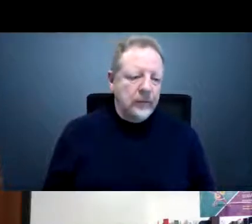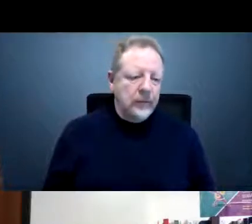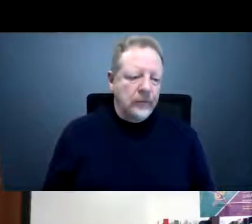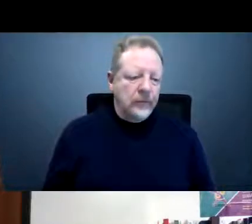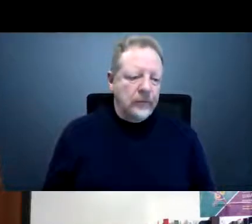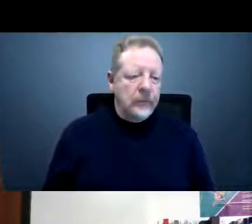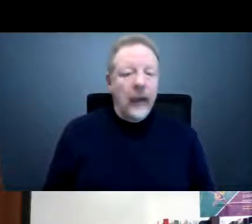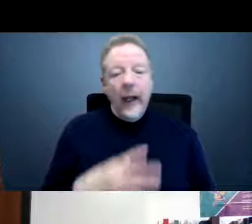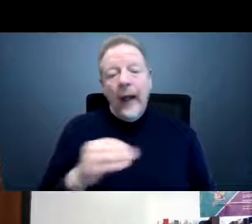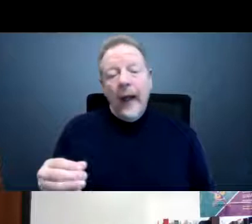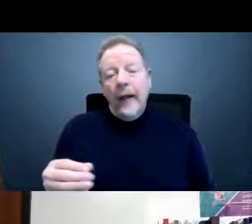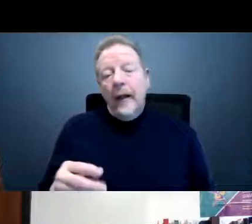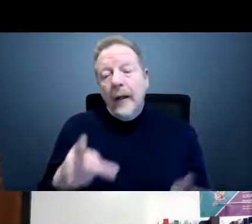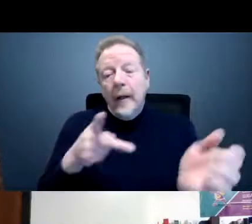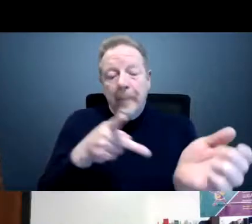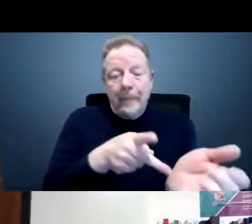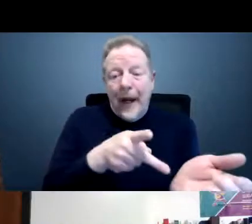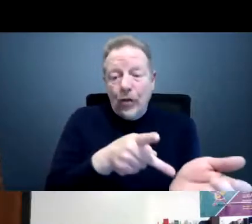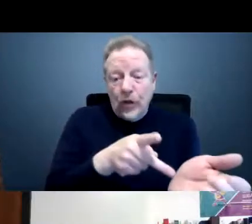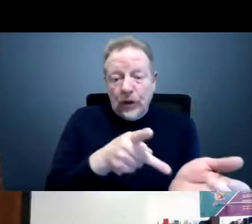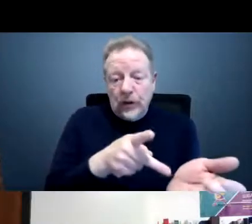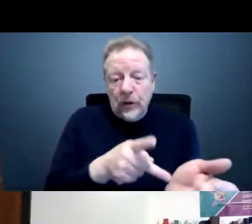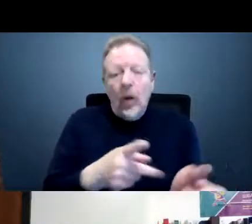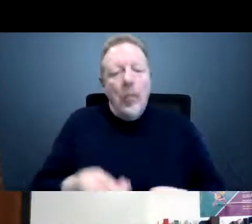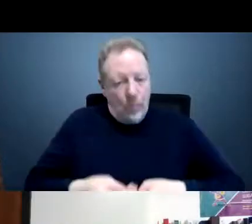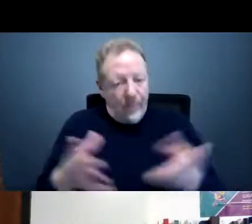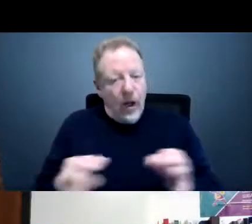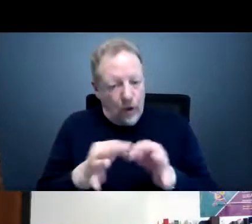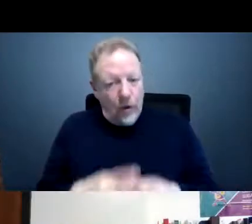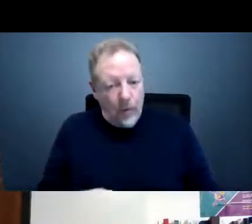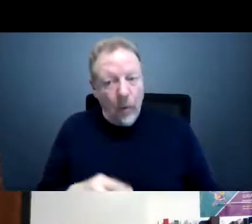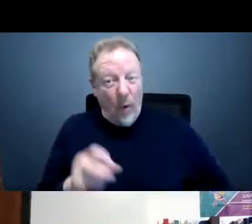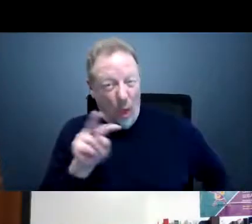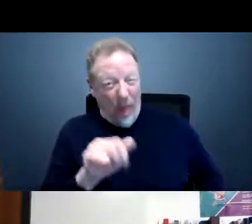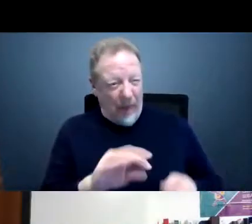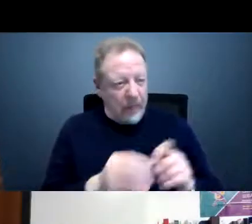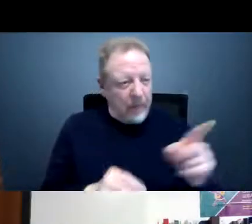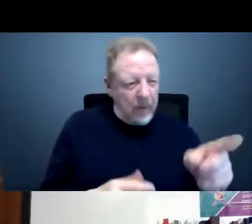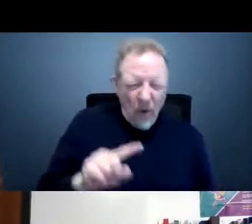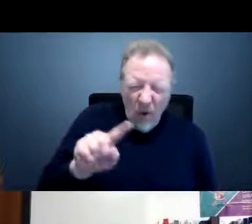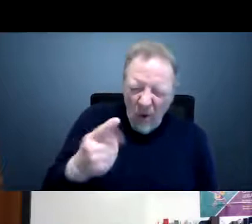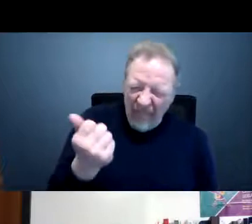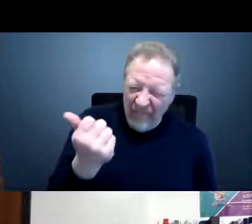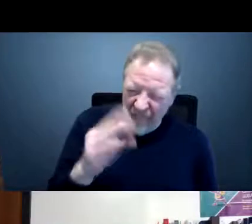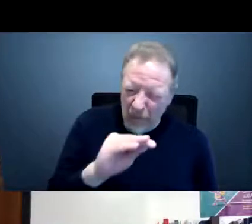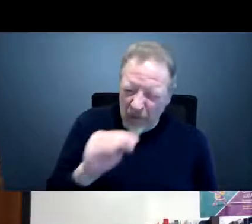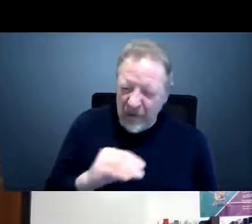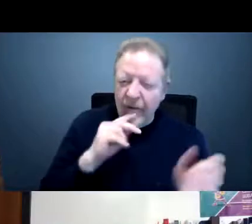and the pediatrician provides an interpreter, look at this number, only 15%. So that